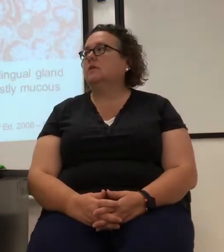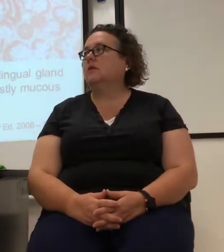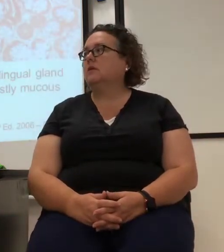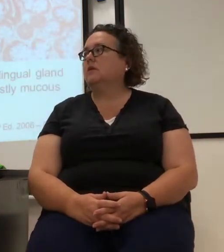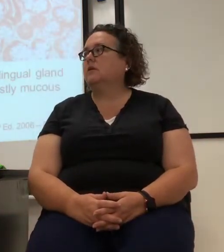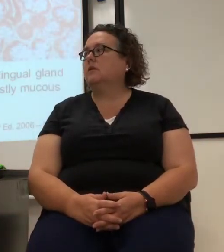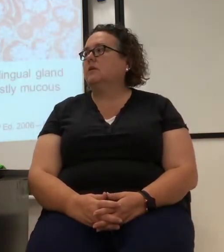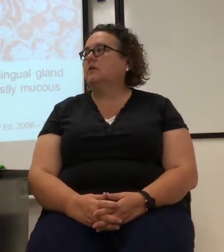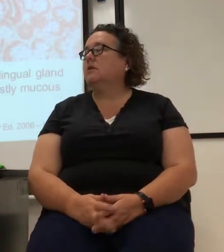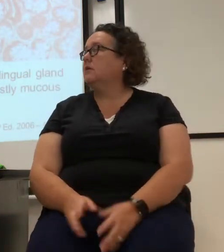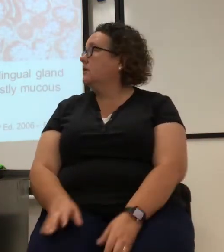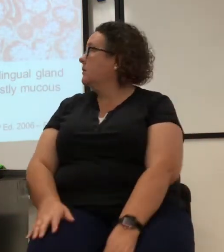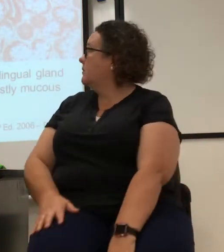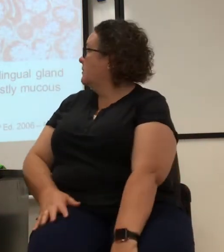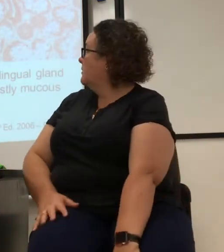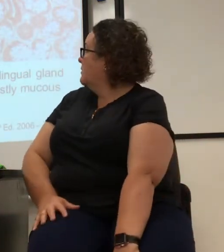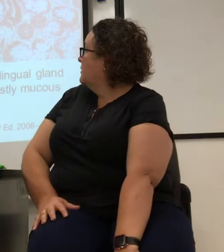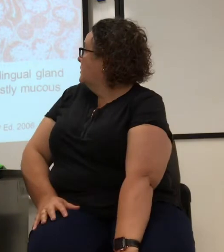Okay.